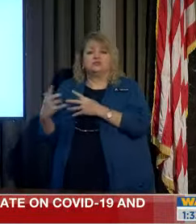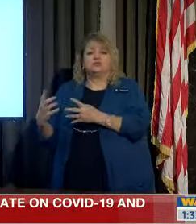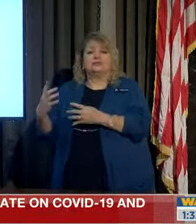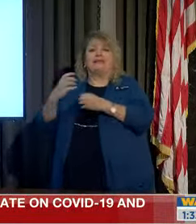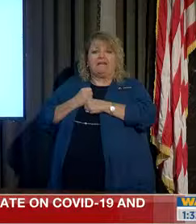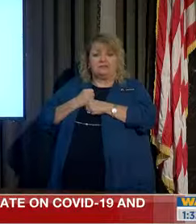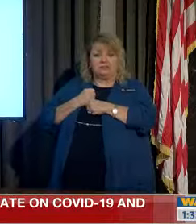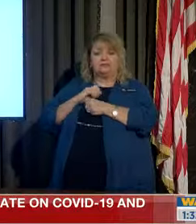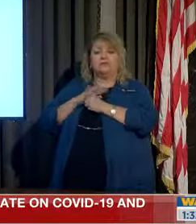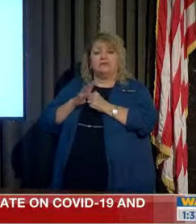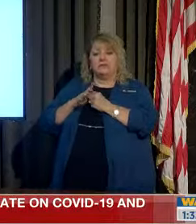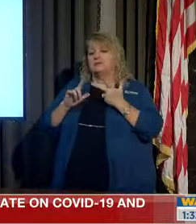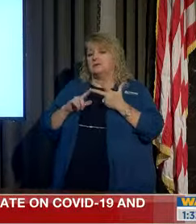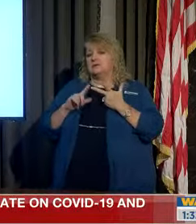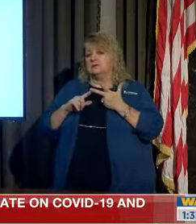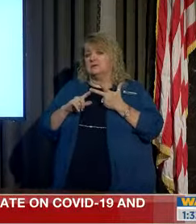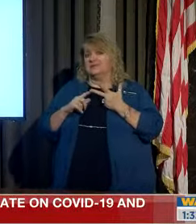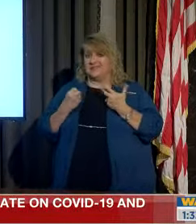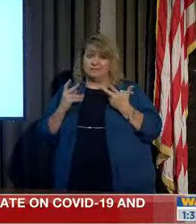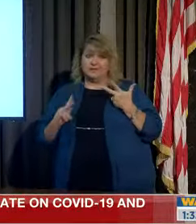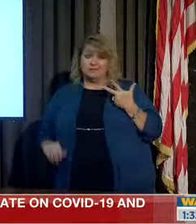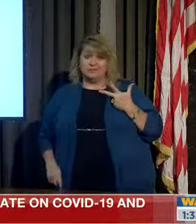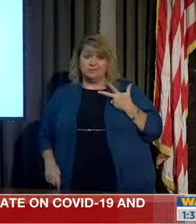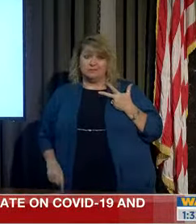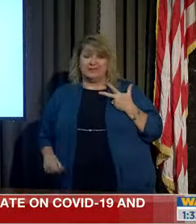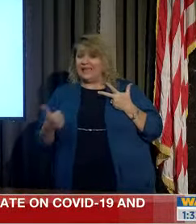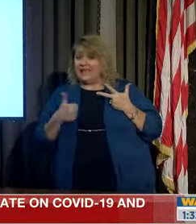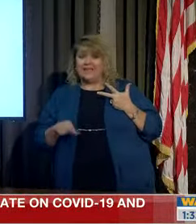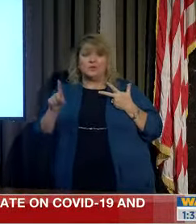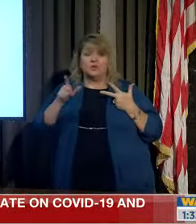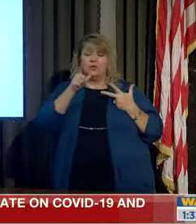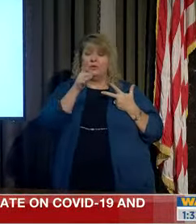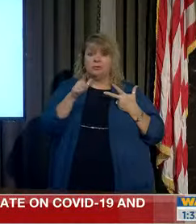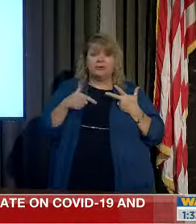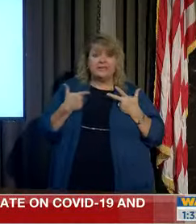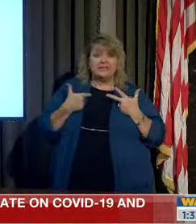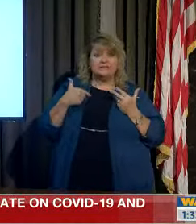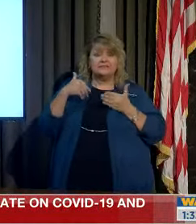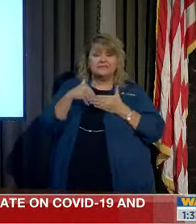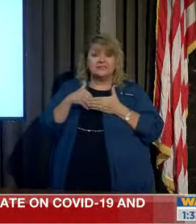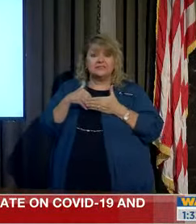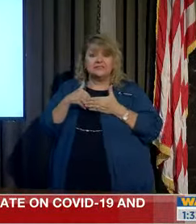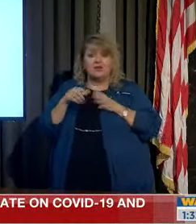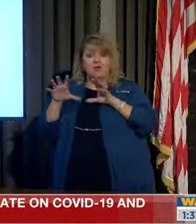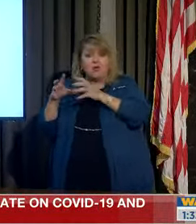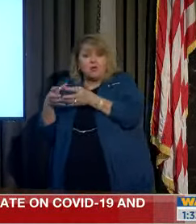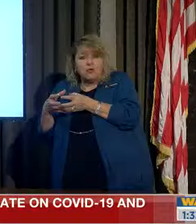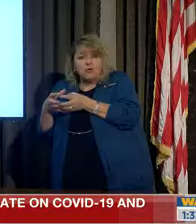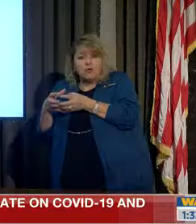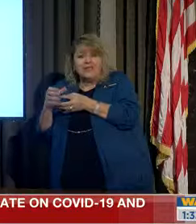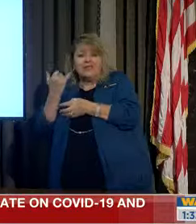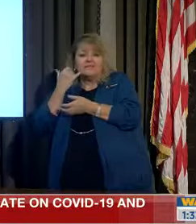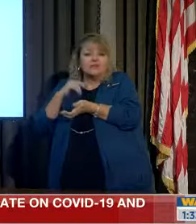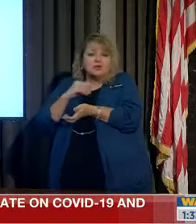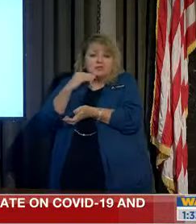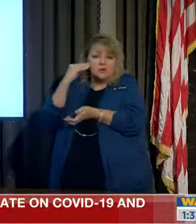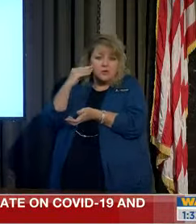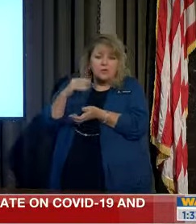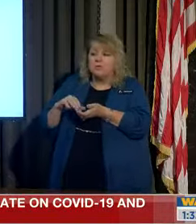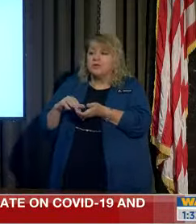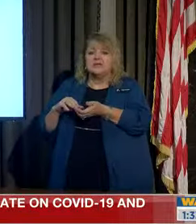dose. This is a lot of people. This is anyone who lives in a congregate setting, whether it's a nursing home or